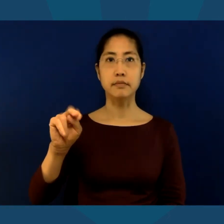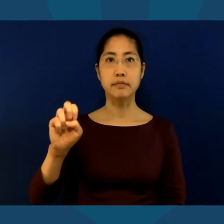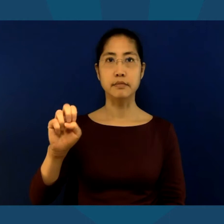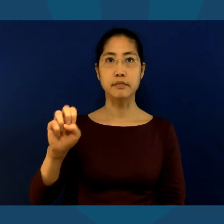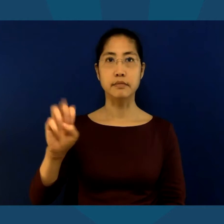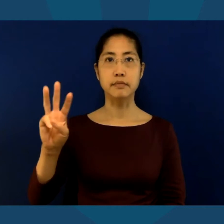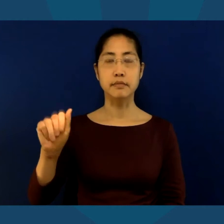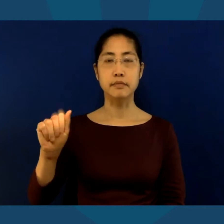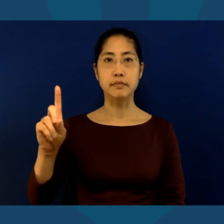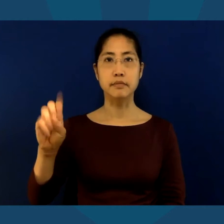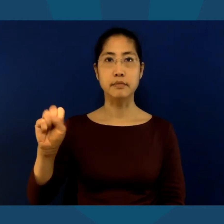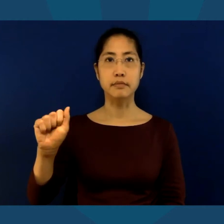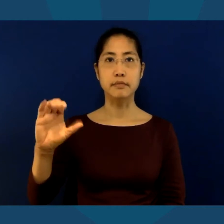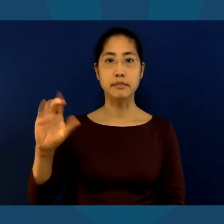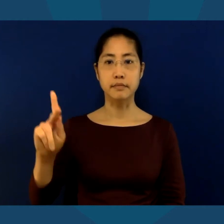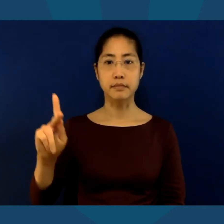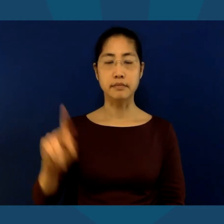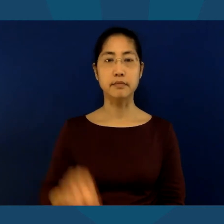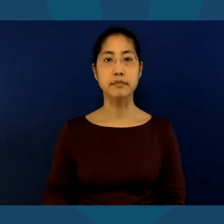Justine, Wadsack.